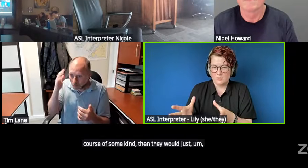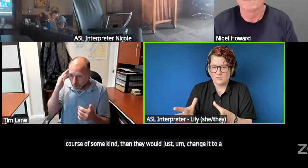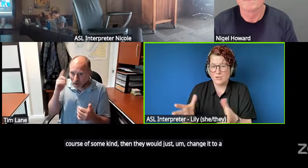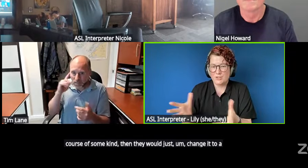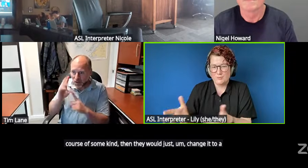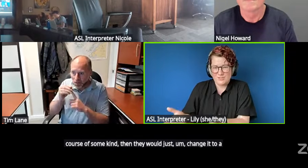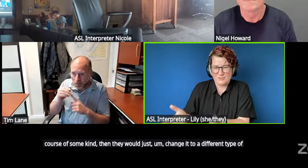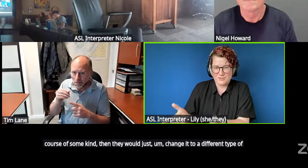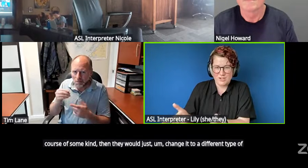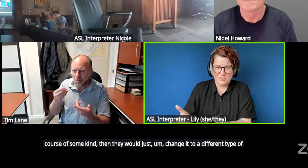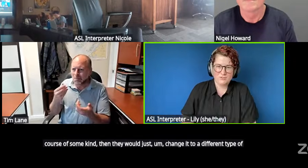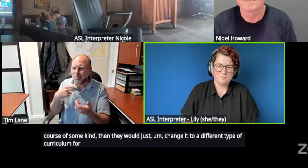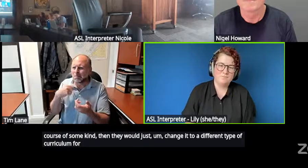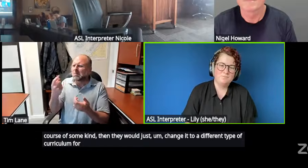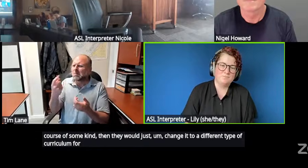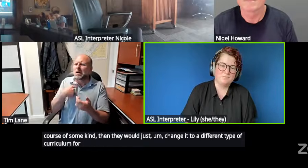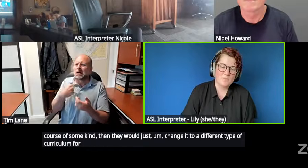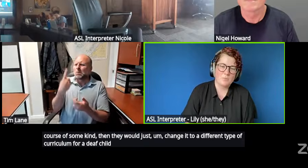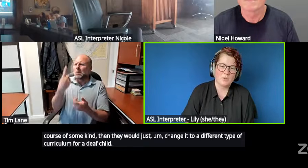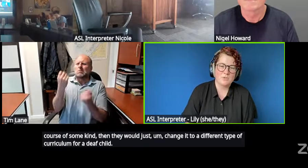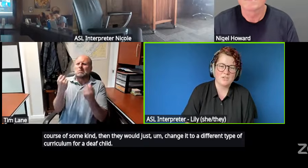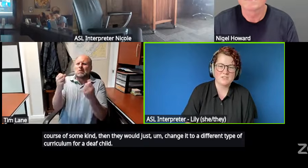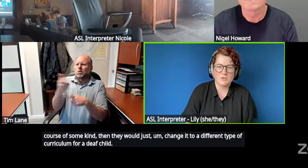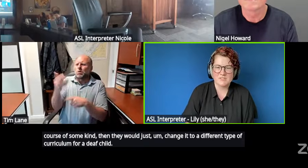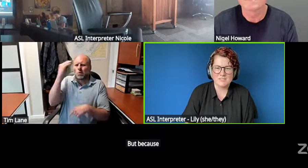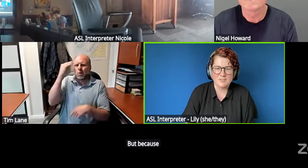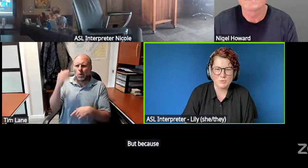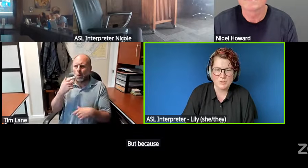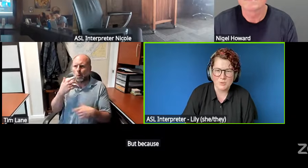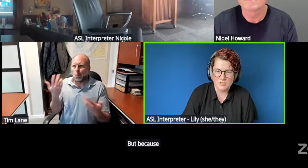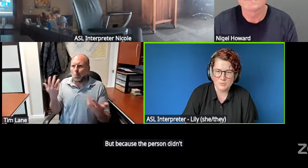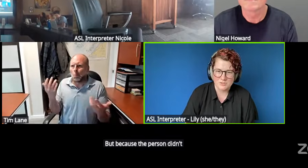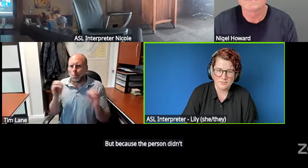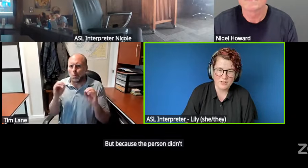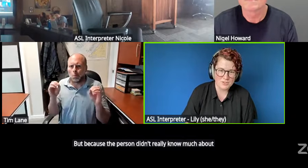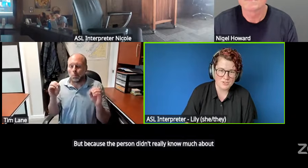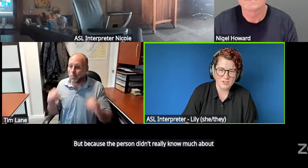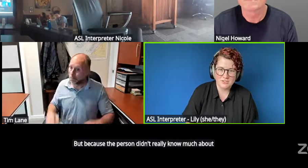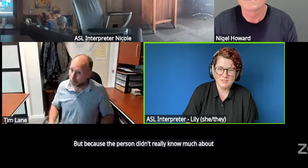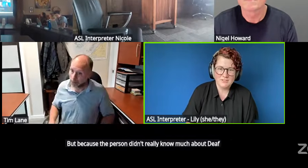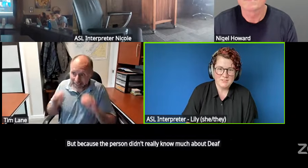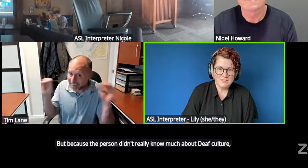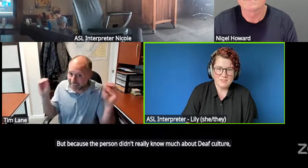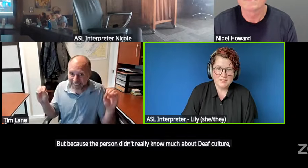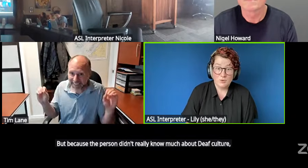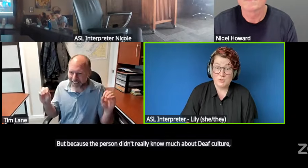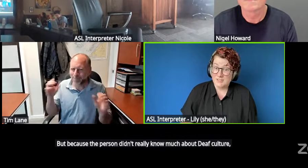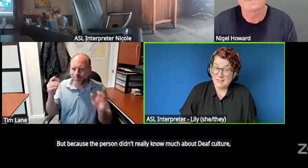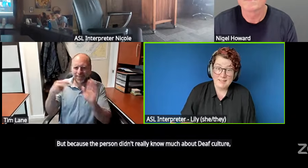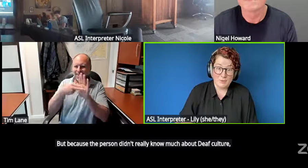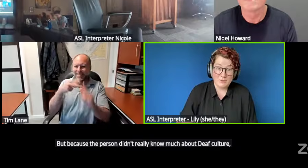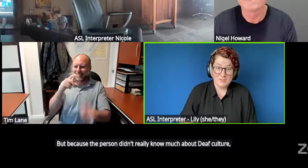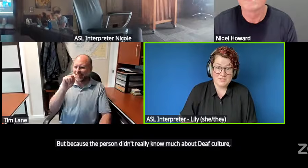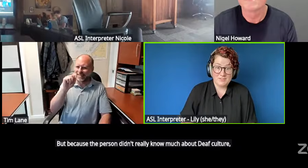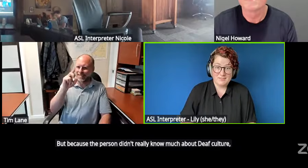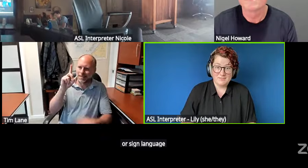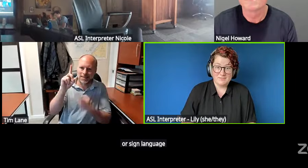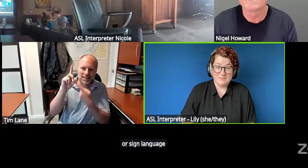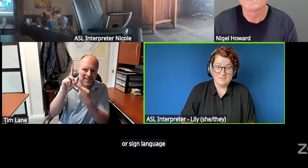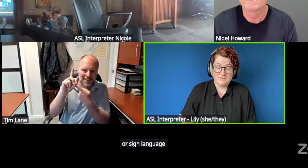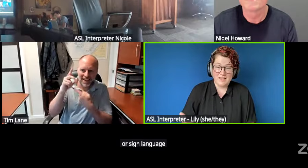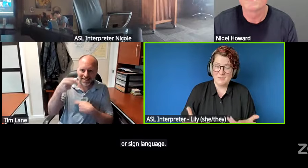a different type of curriculum for a deaf child. But because the person didn't really know much about deaf culture or sign